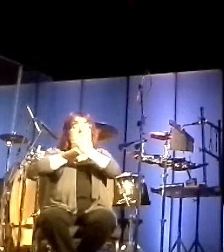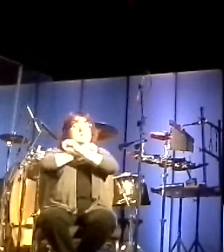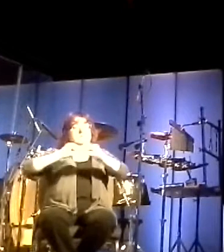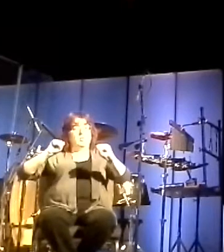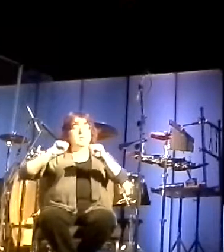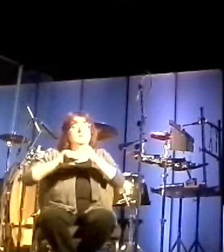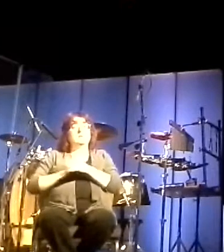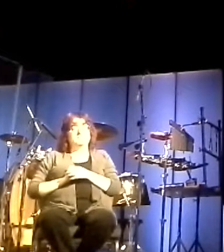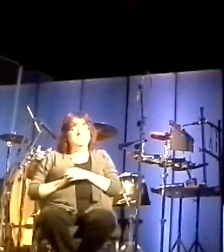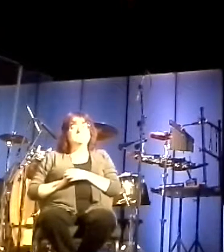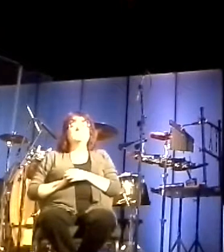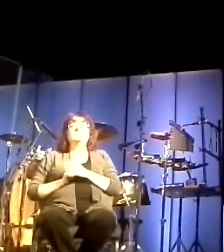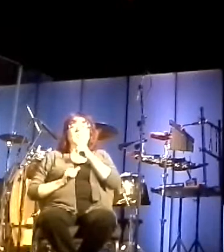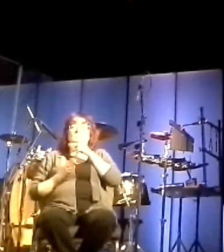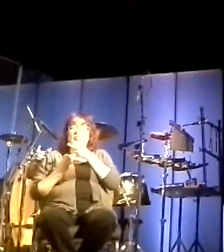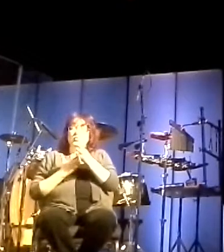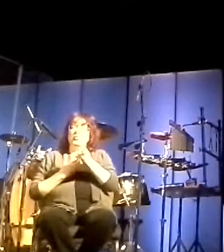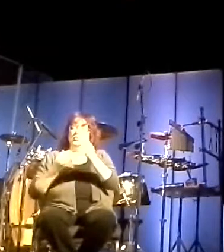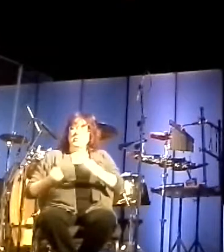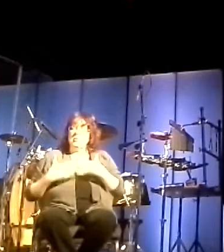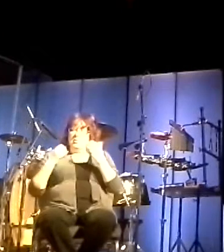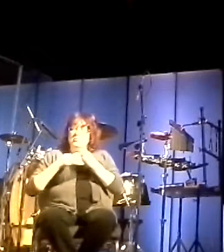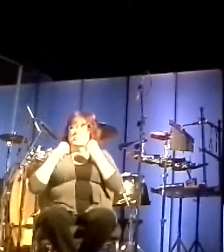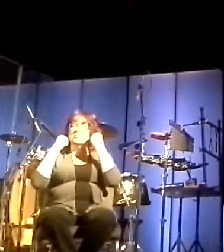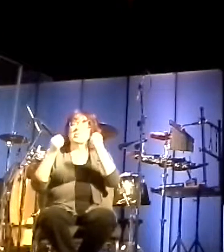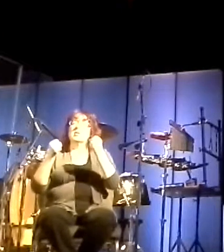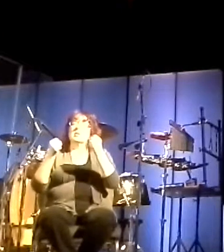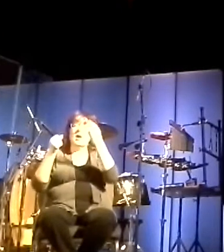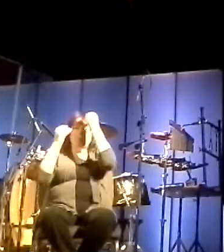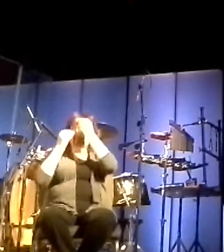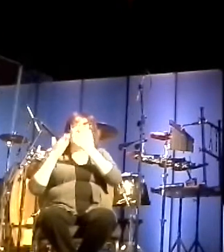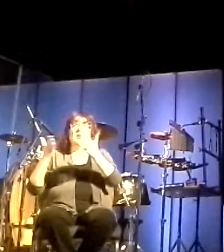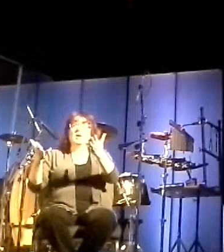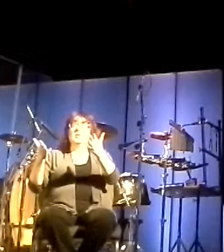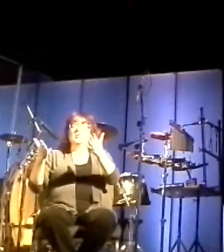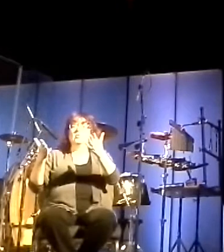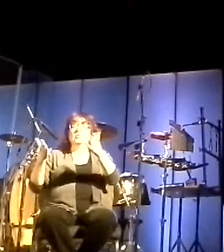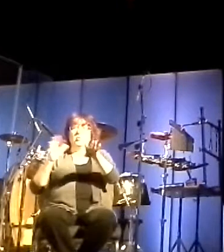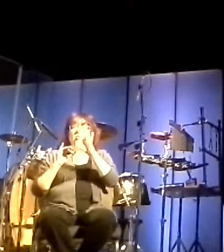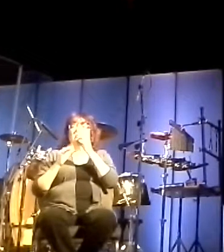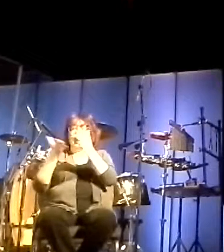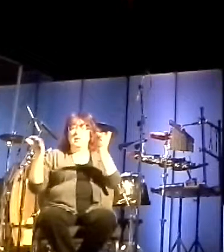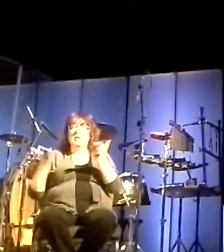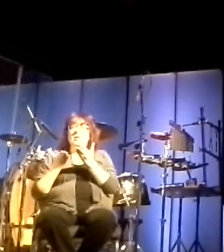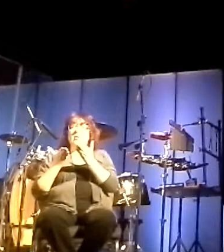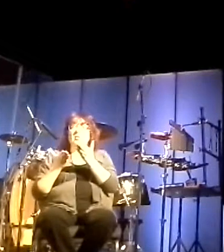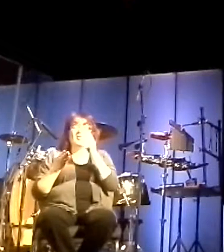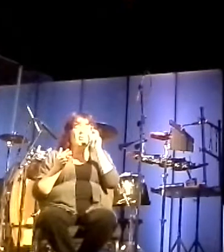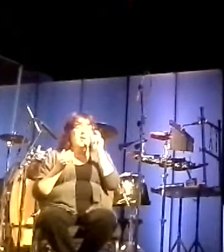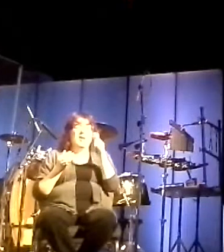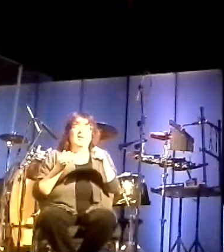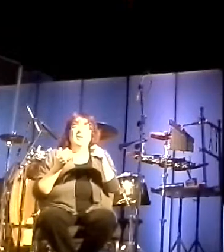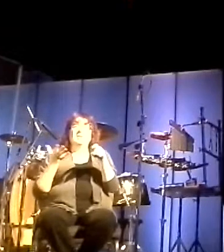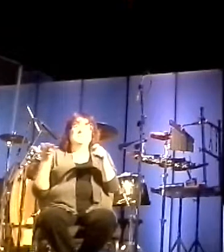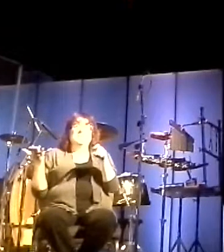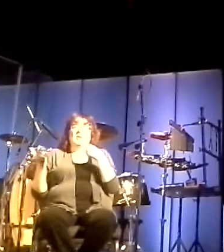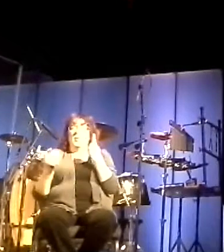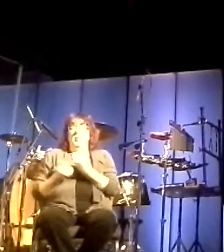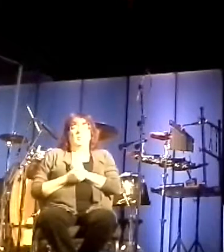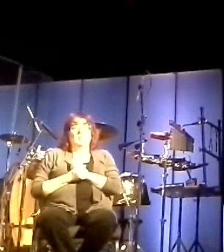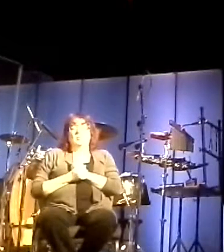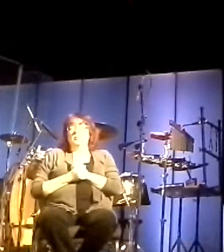Amen. The truth keeps us strong. And I'm telling you, friends, you can find that here. You do not have to be